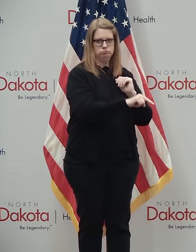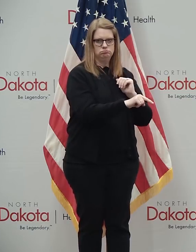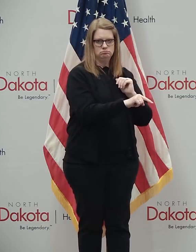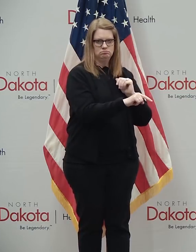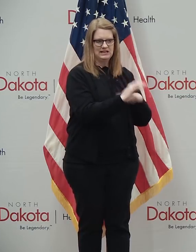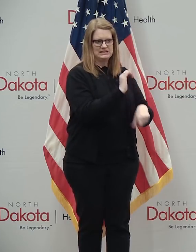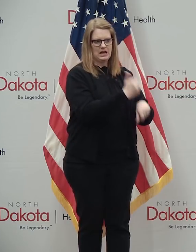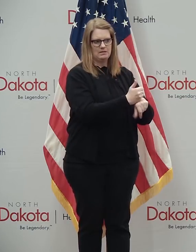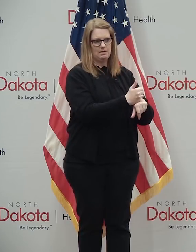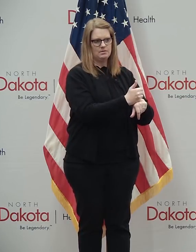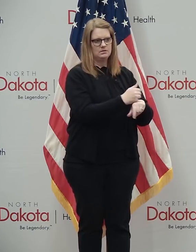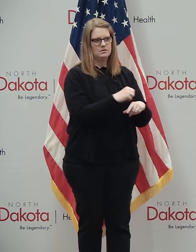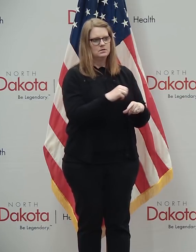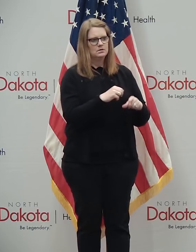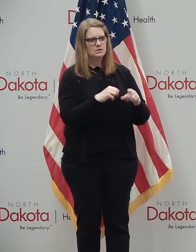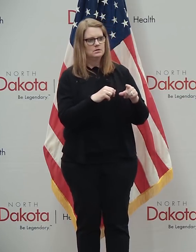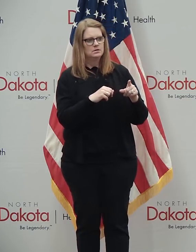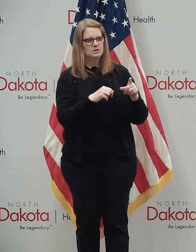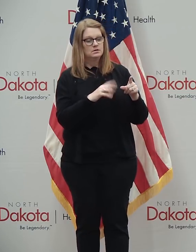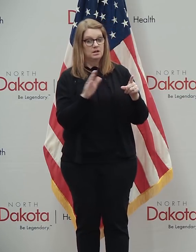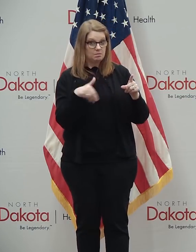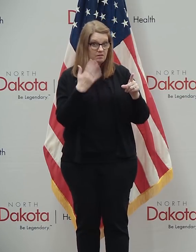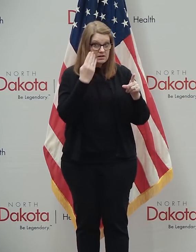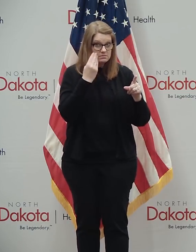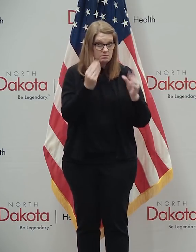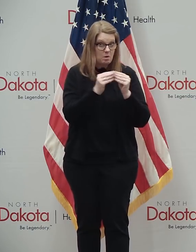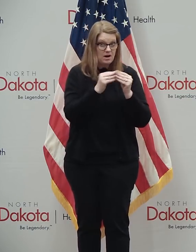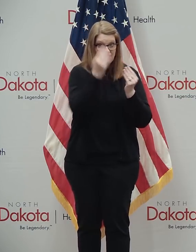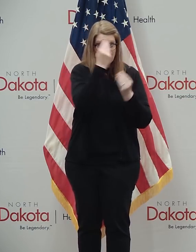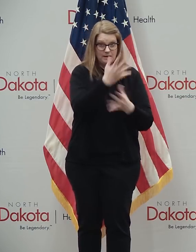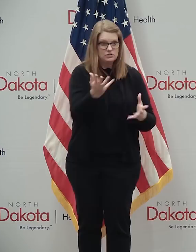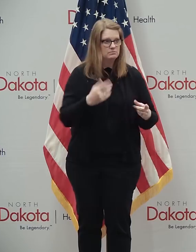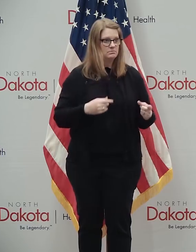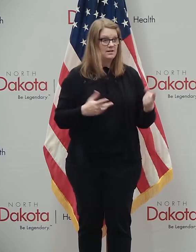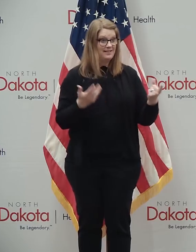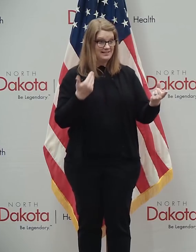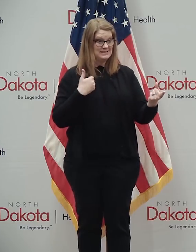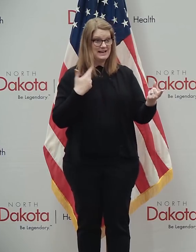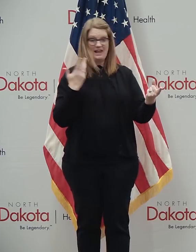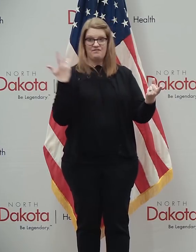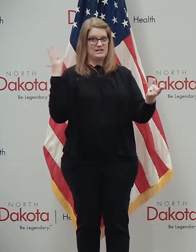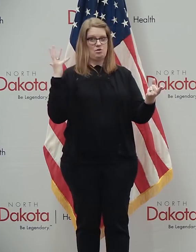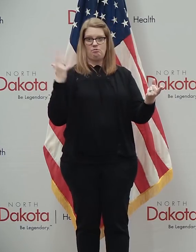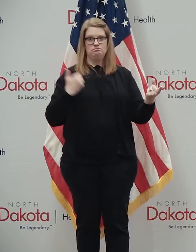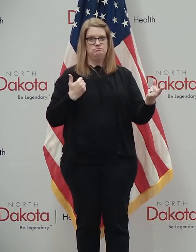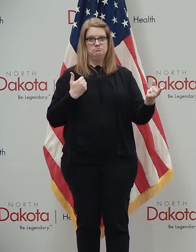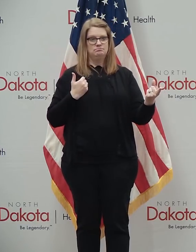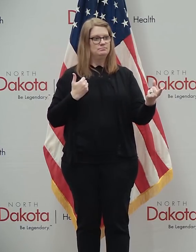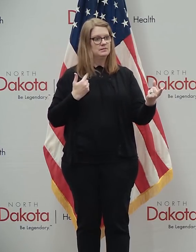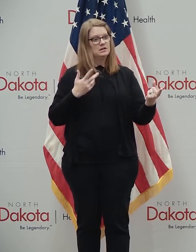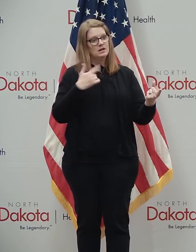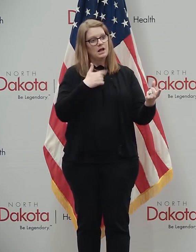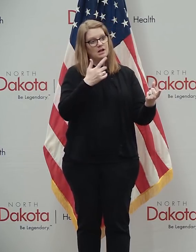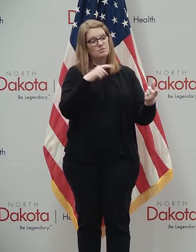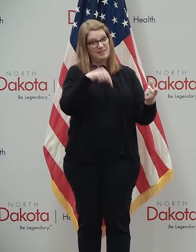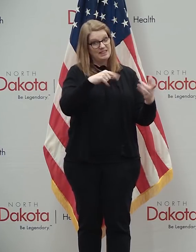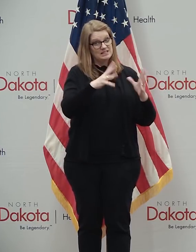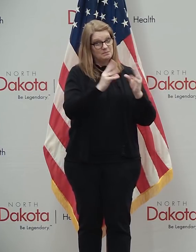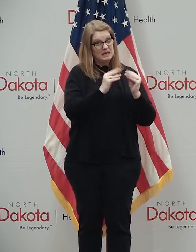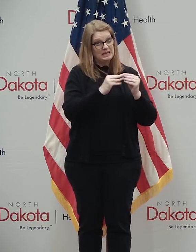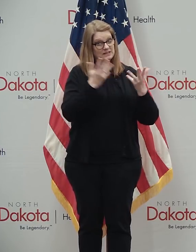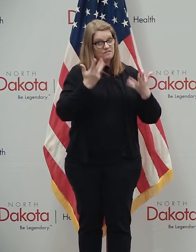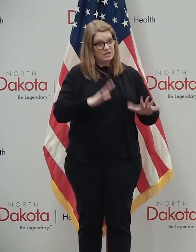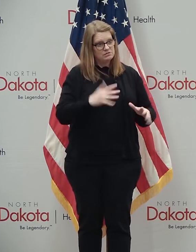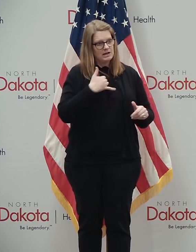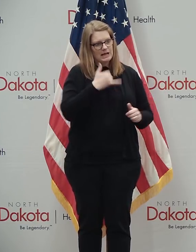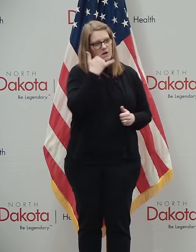them up. Can you give us the update? That's the update I have so far for you, sir. I will make a phone call as soon as this is done for